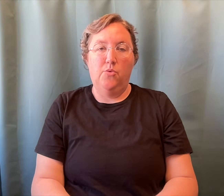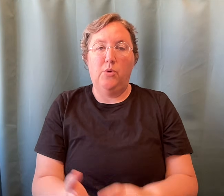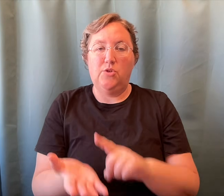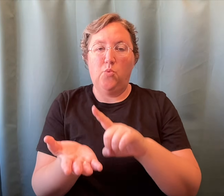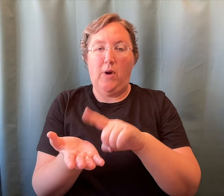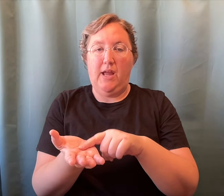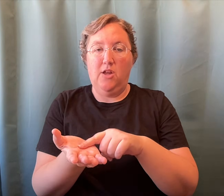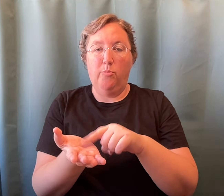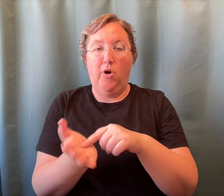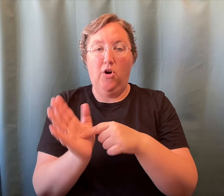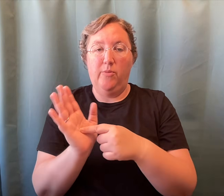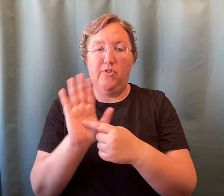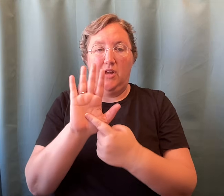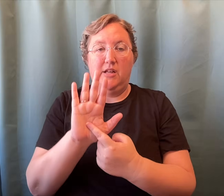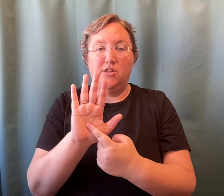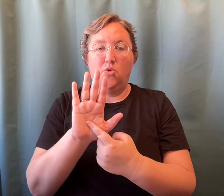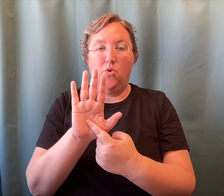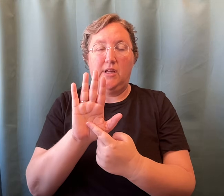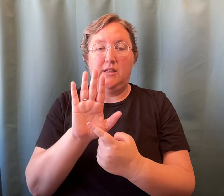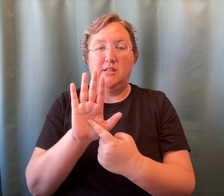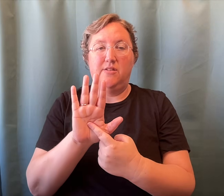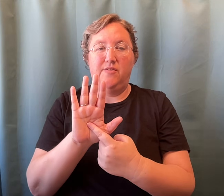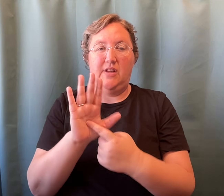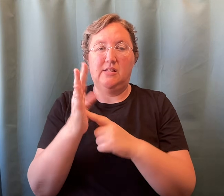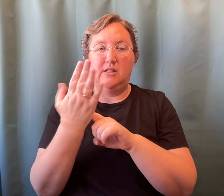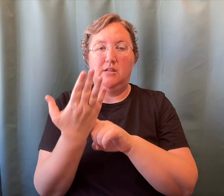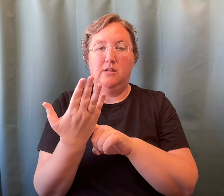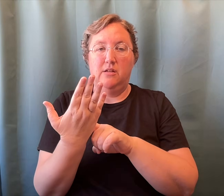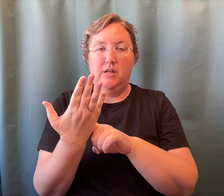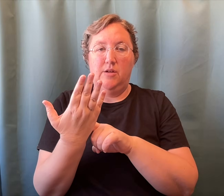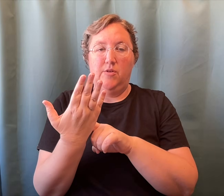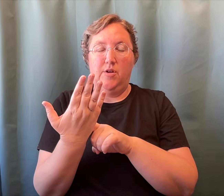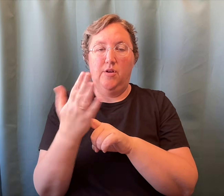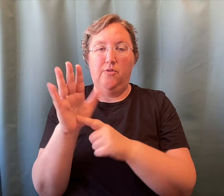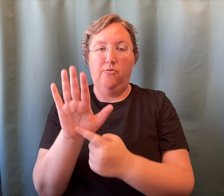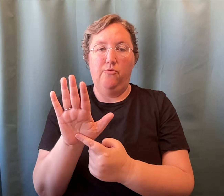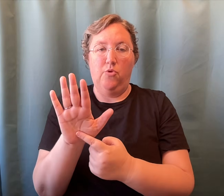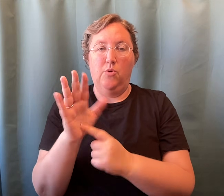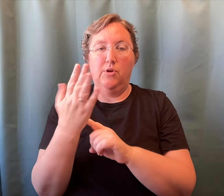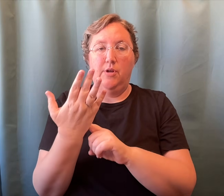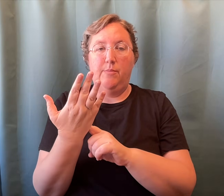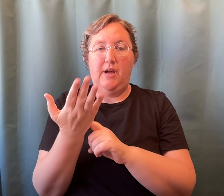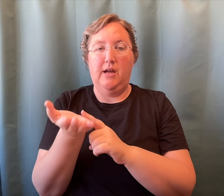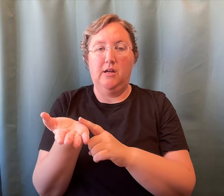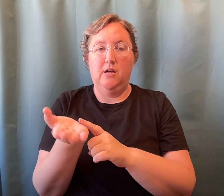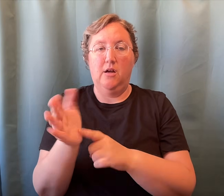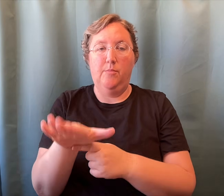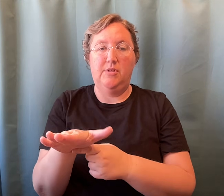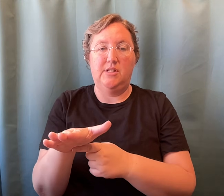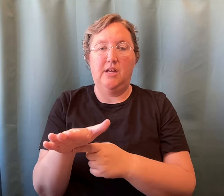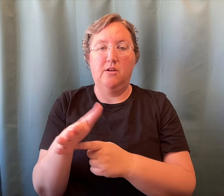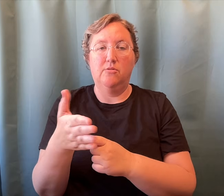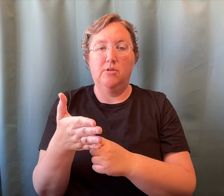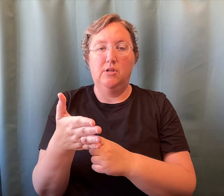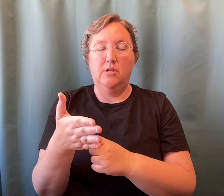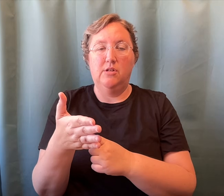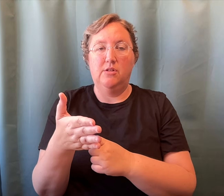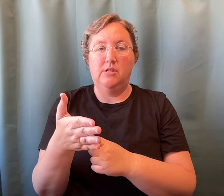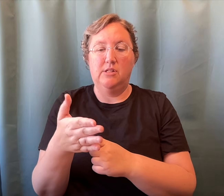which way your palm of your hand is oriented, facing, forward, back, up, down, to the